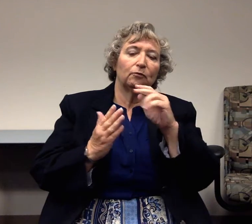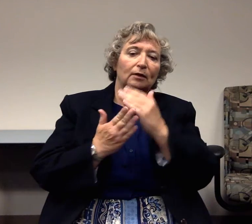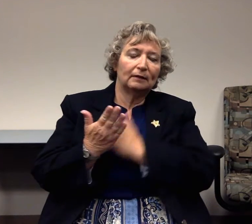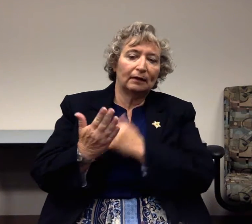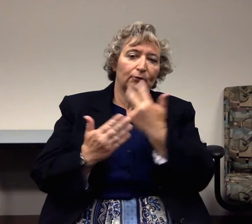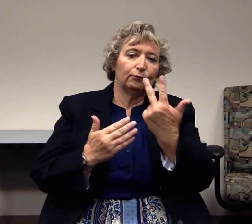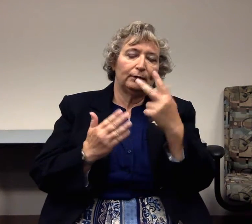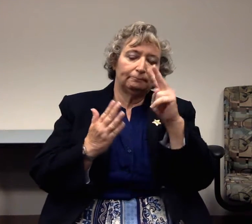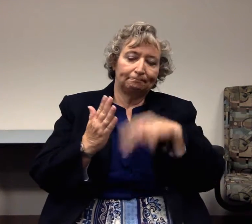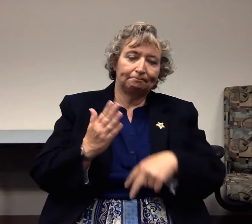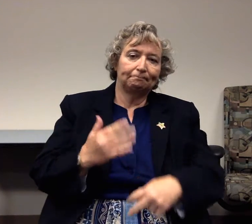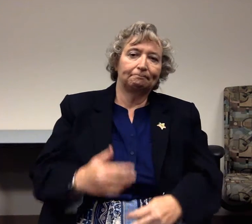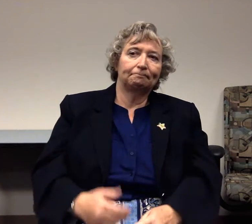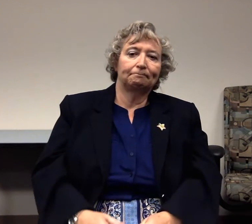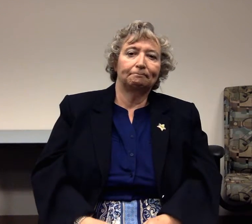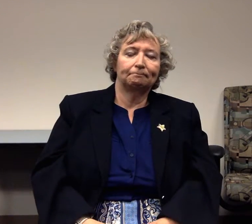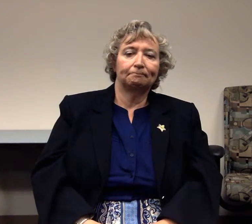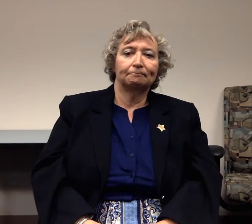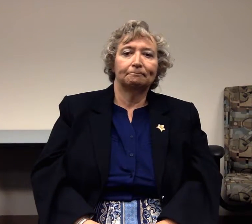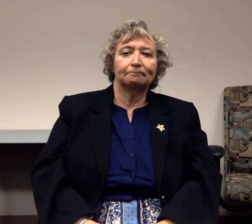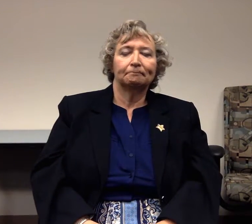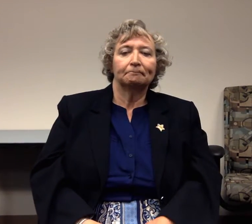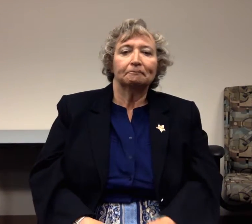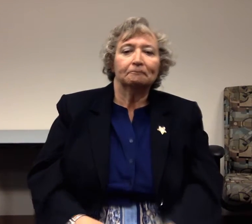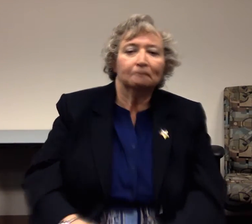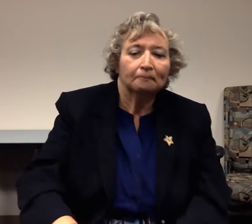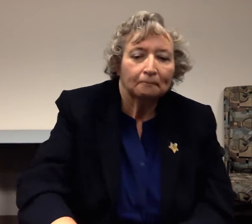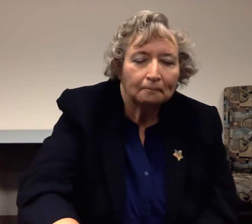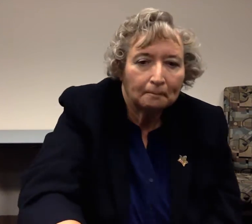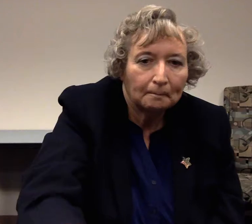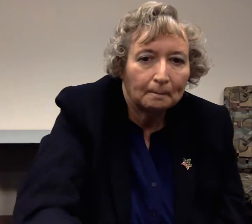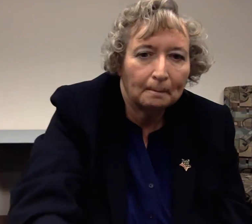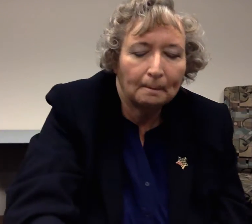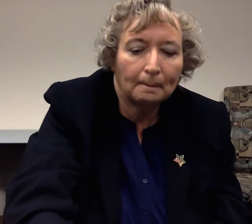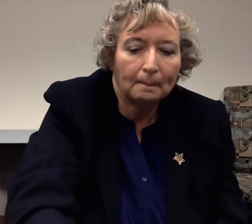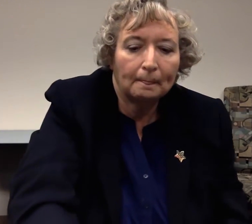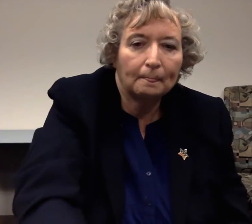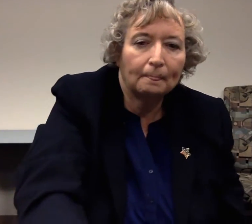To quickly